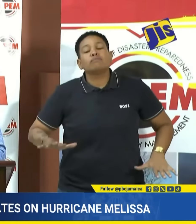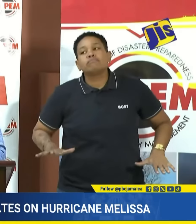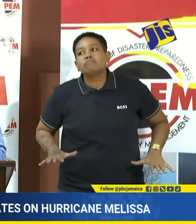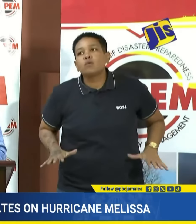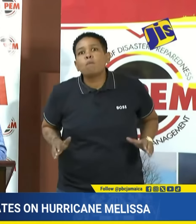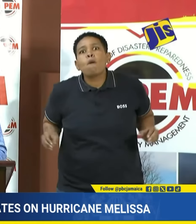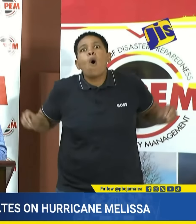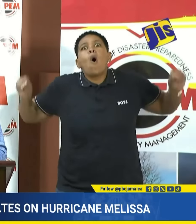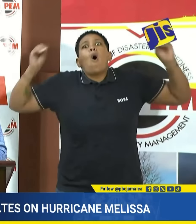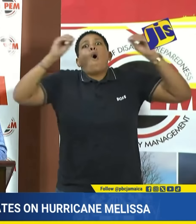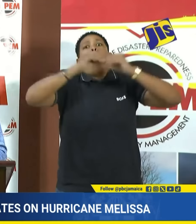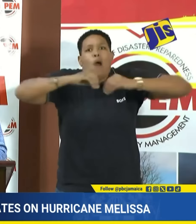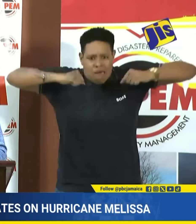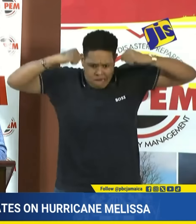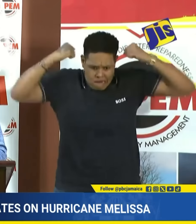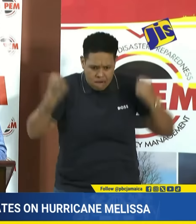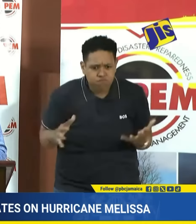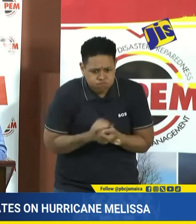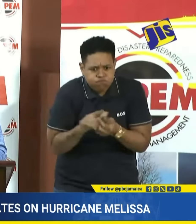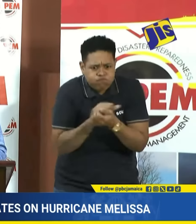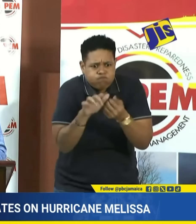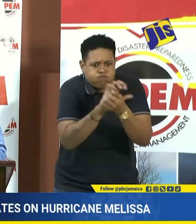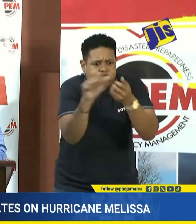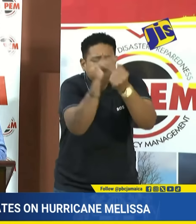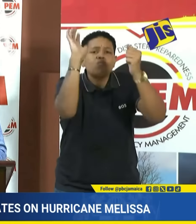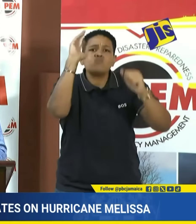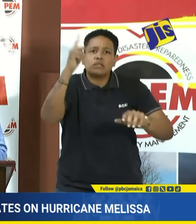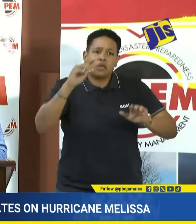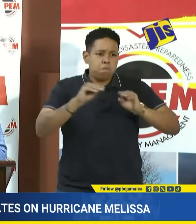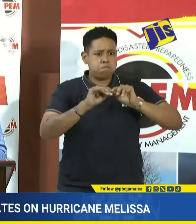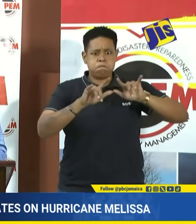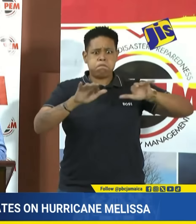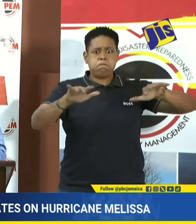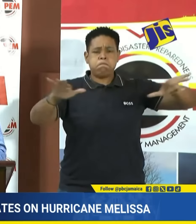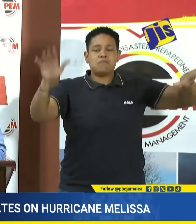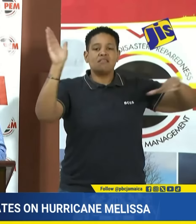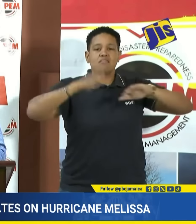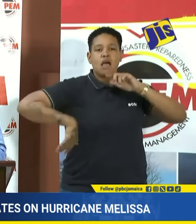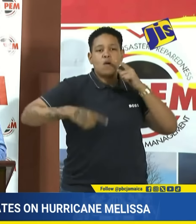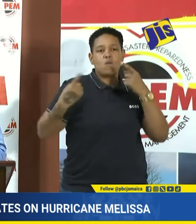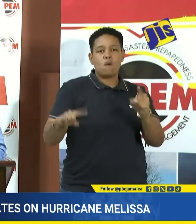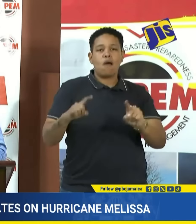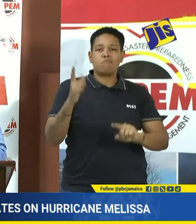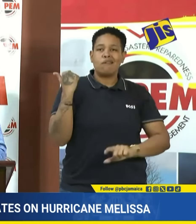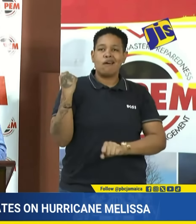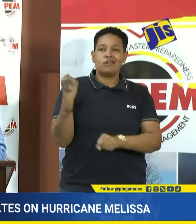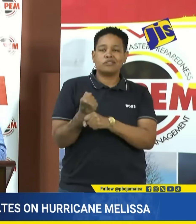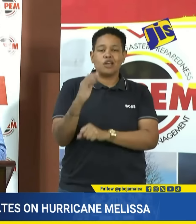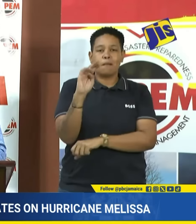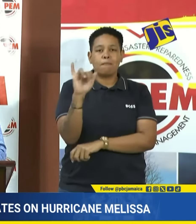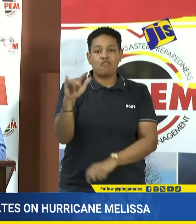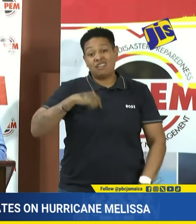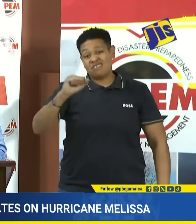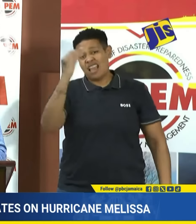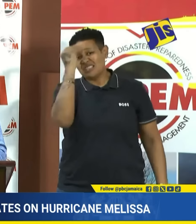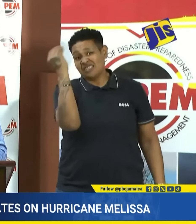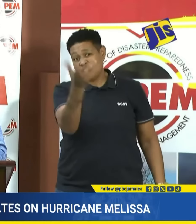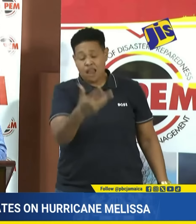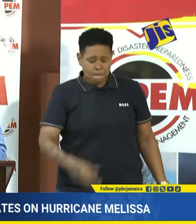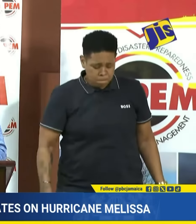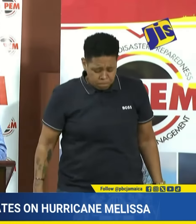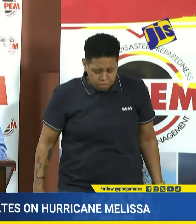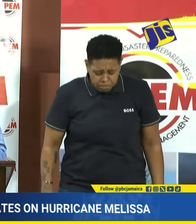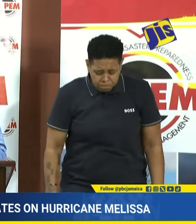severely increased and more widespread than what we had. I can say